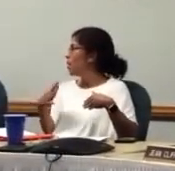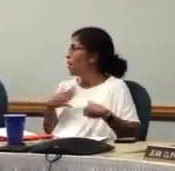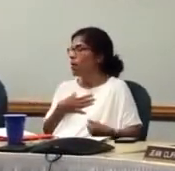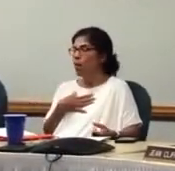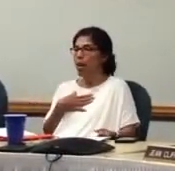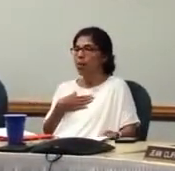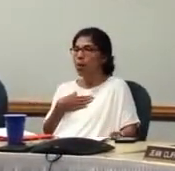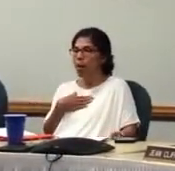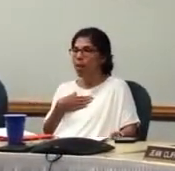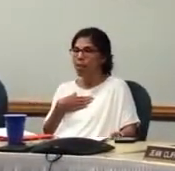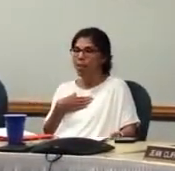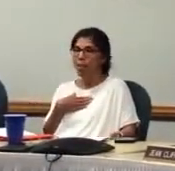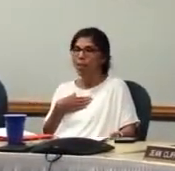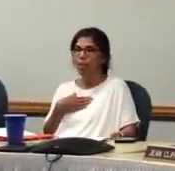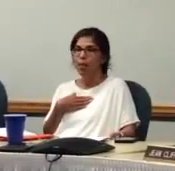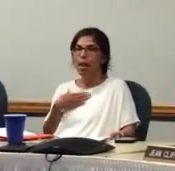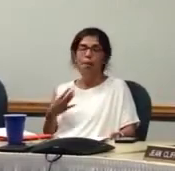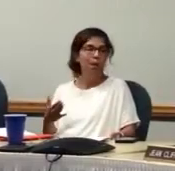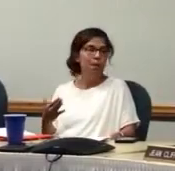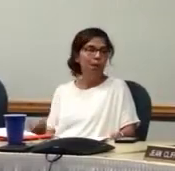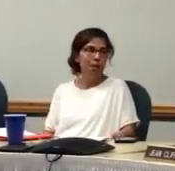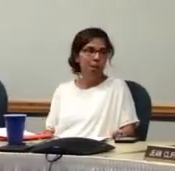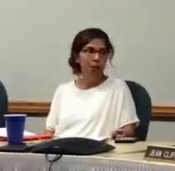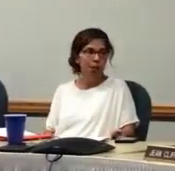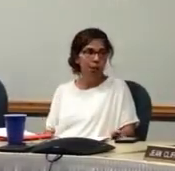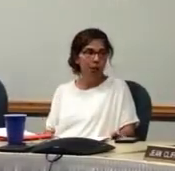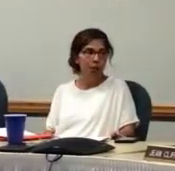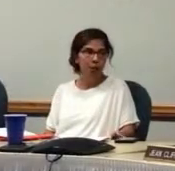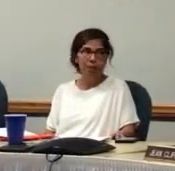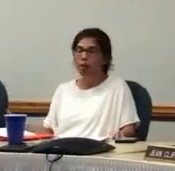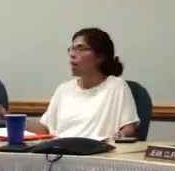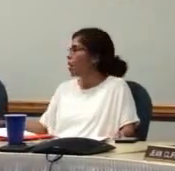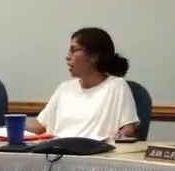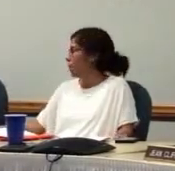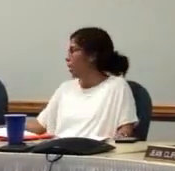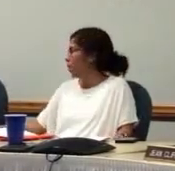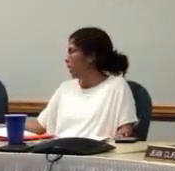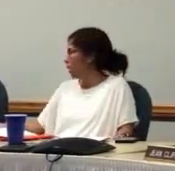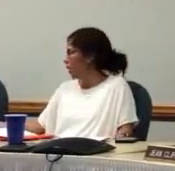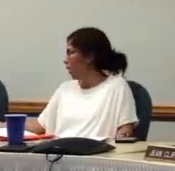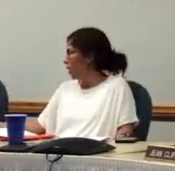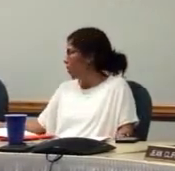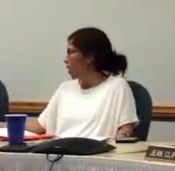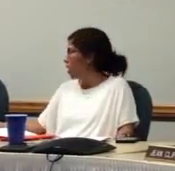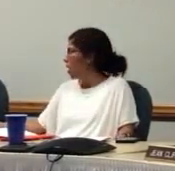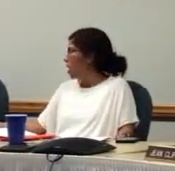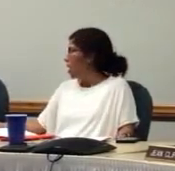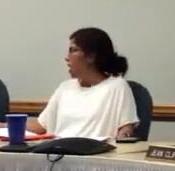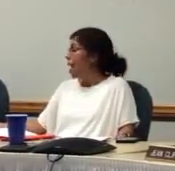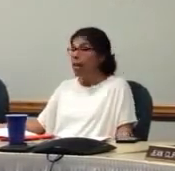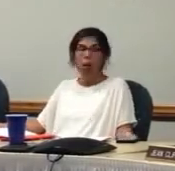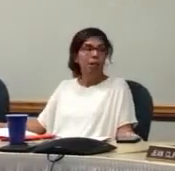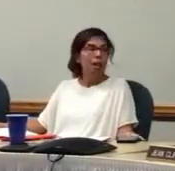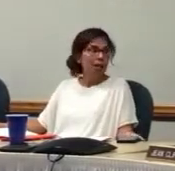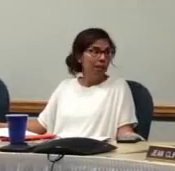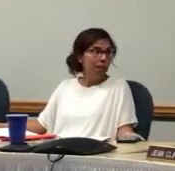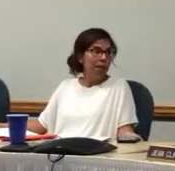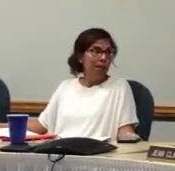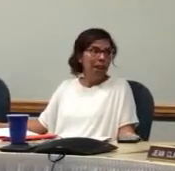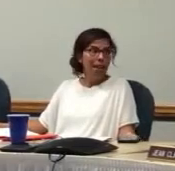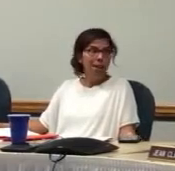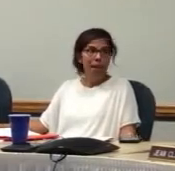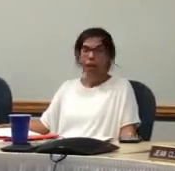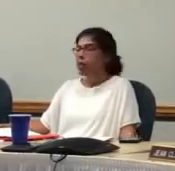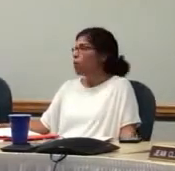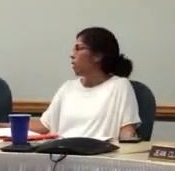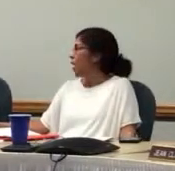And part of my point is to get people into our schools as we start talking about reconfiguration and ourselves. I